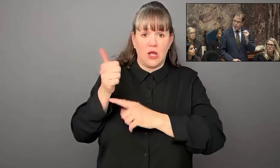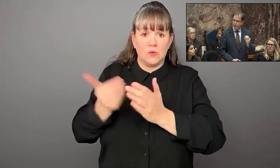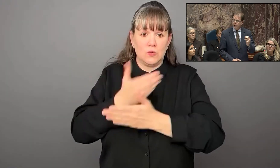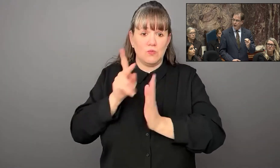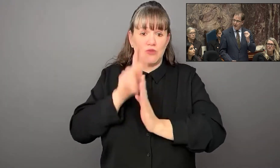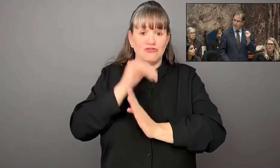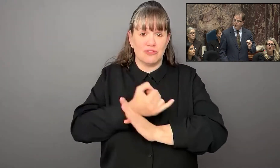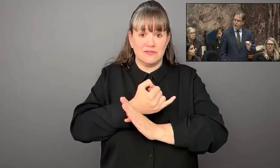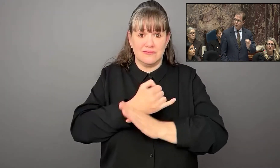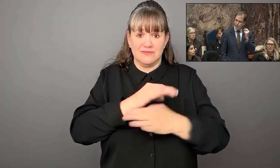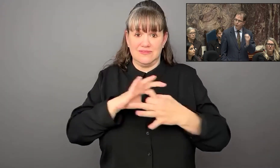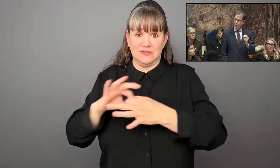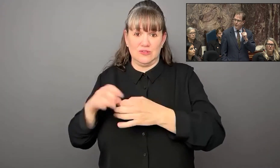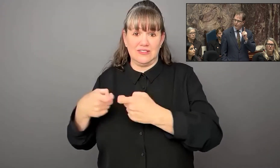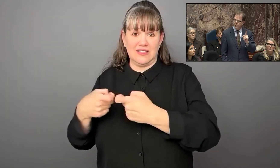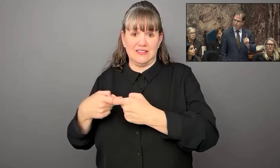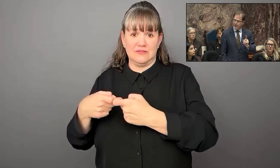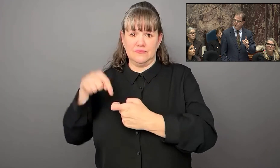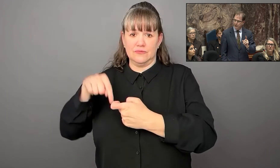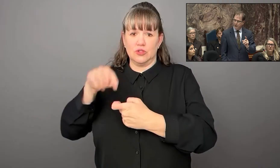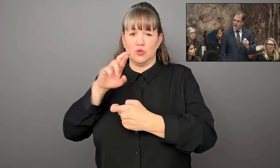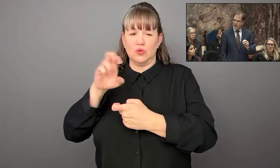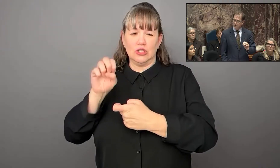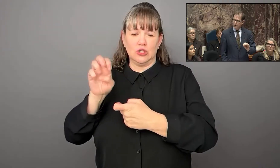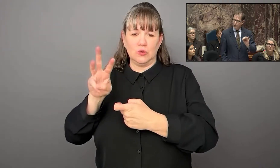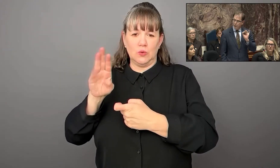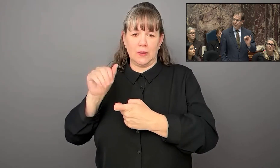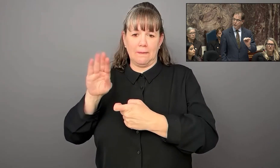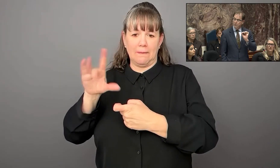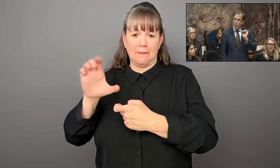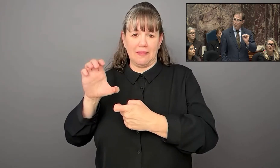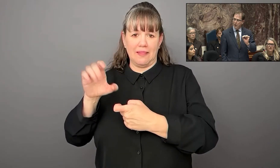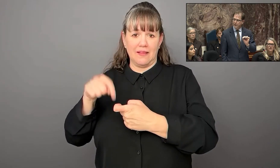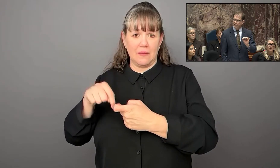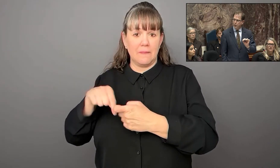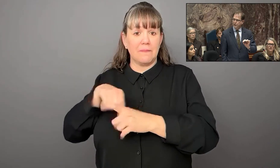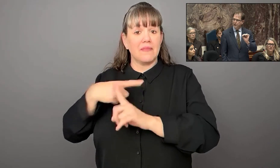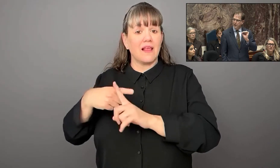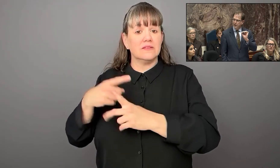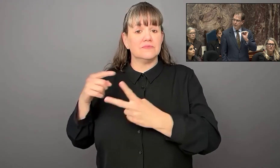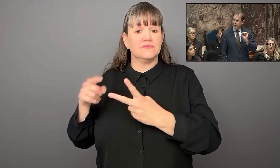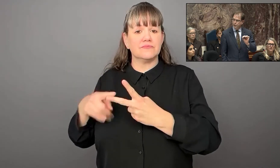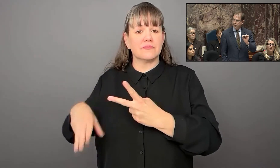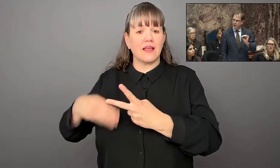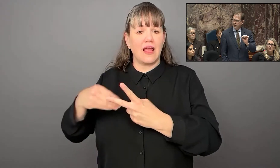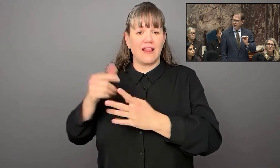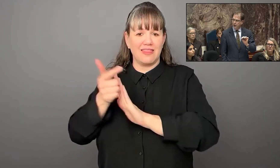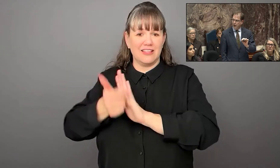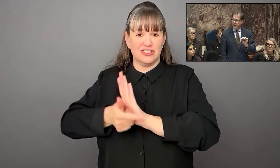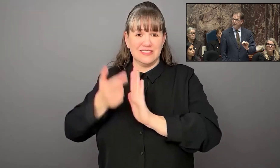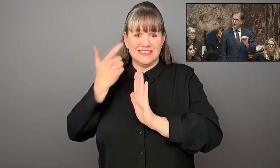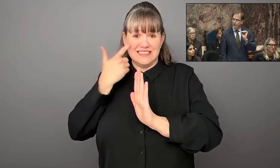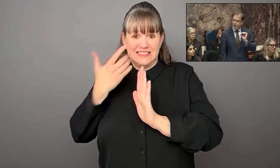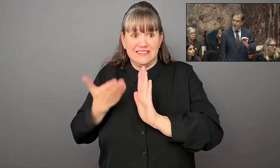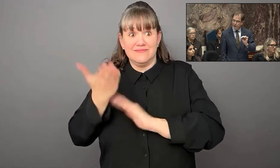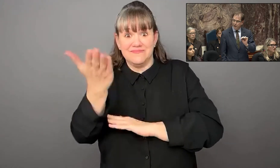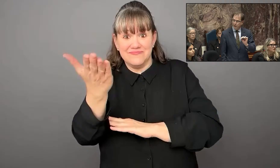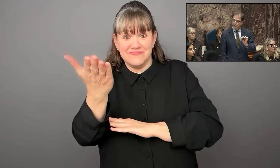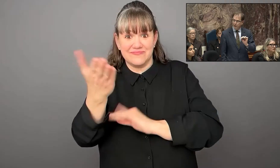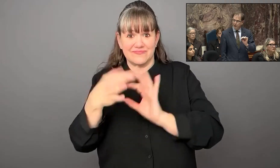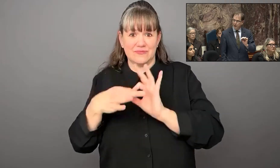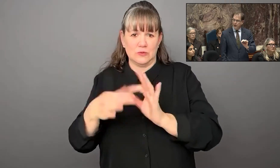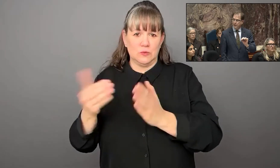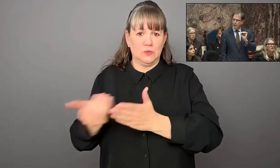to ensure and help ensure that those projects are built. We will be doing more on this question in the future. I think a